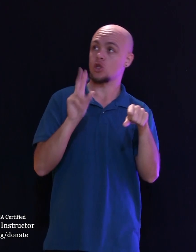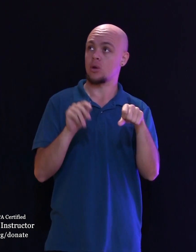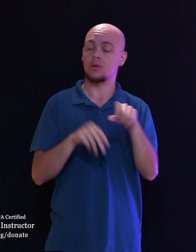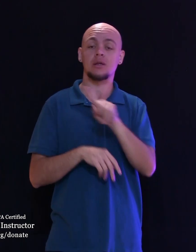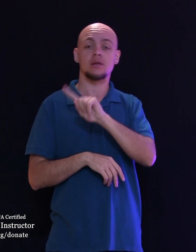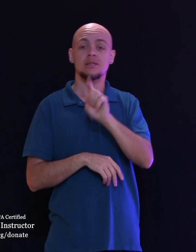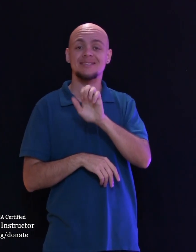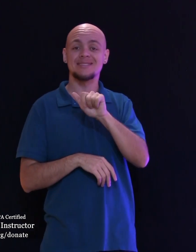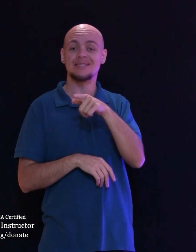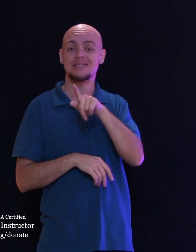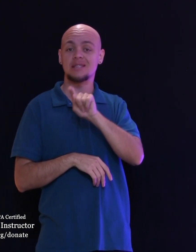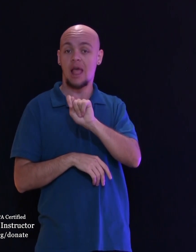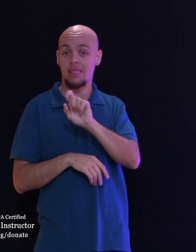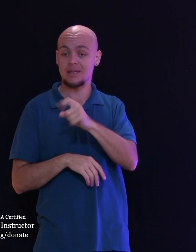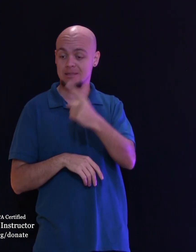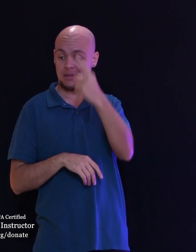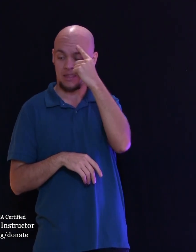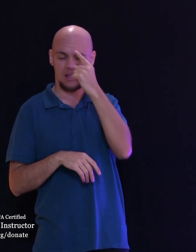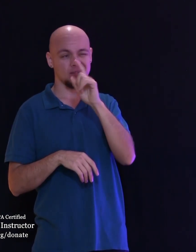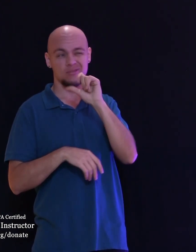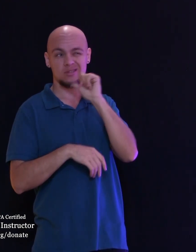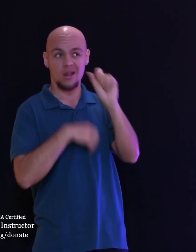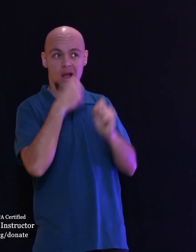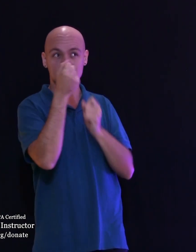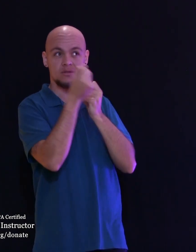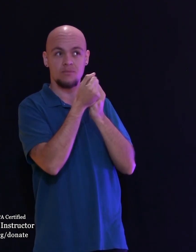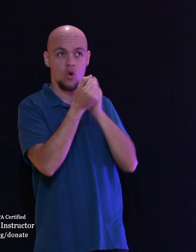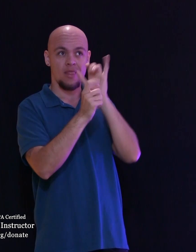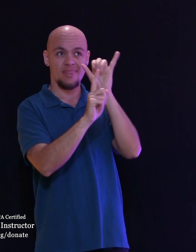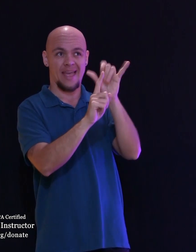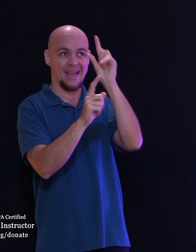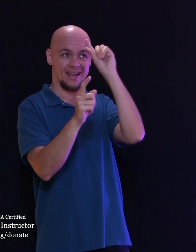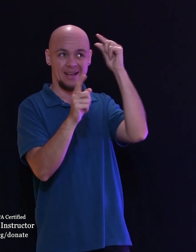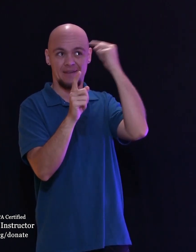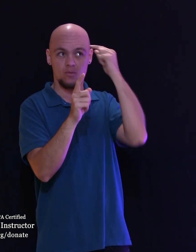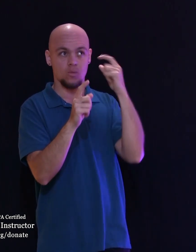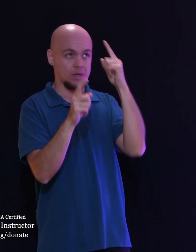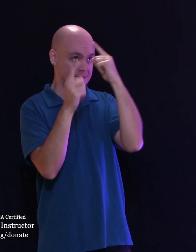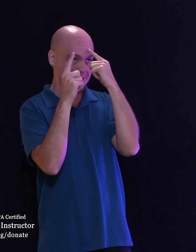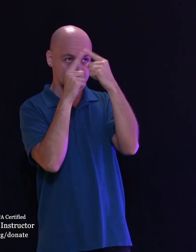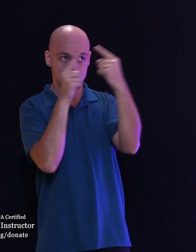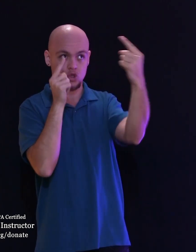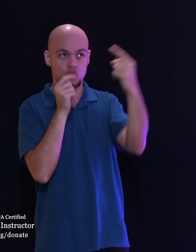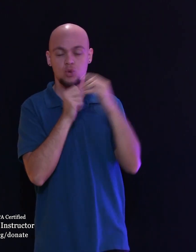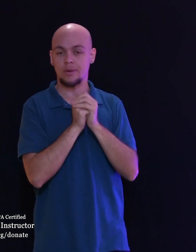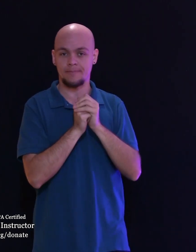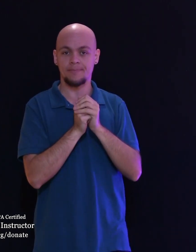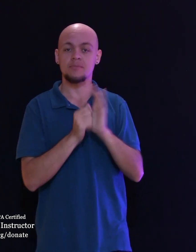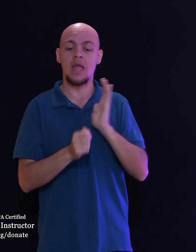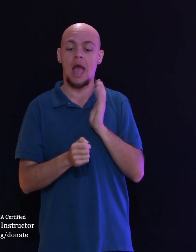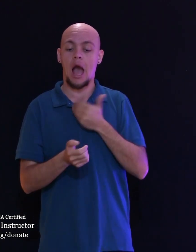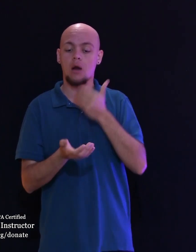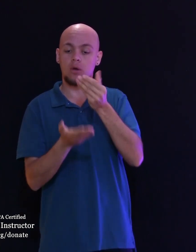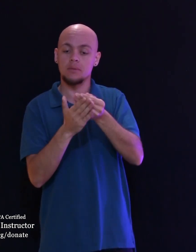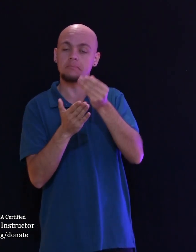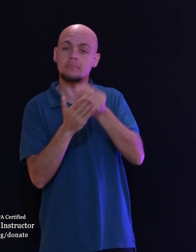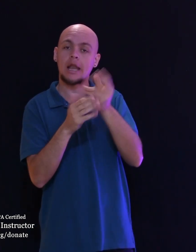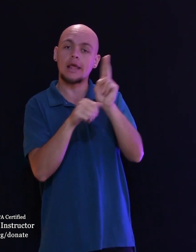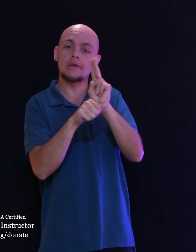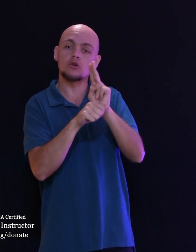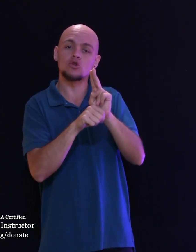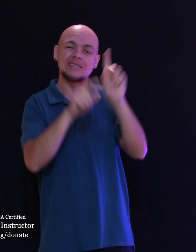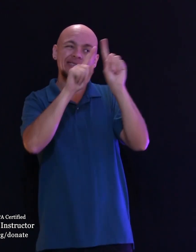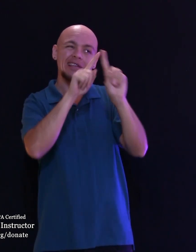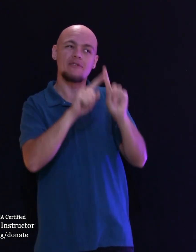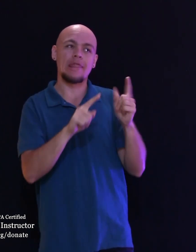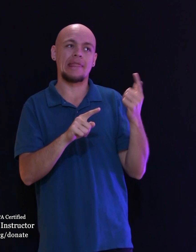like, we shouldn't support this government that we don't agree with. They're using all our money to do all kinds of things